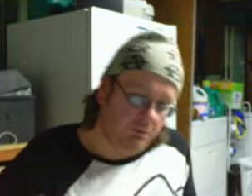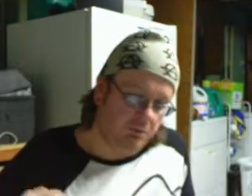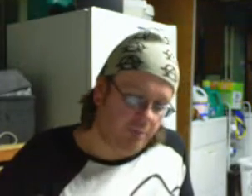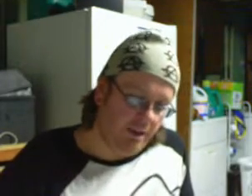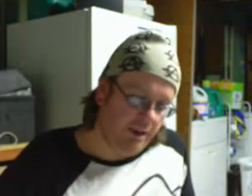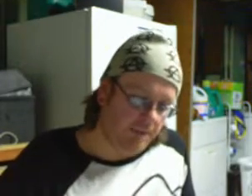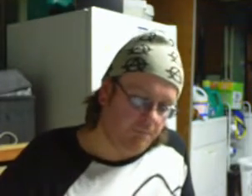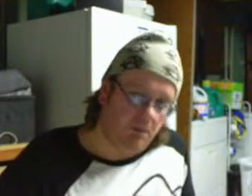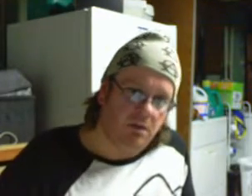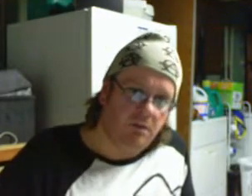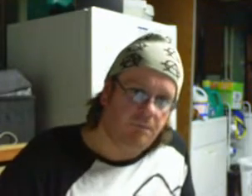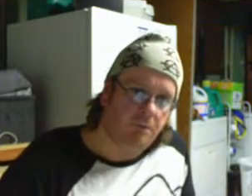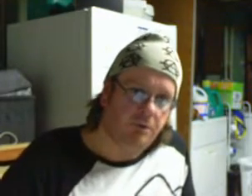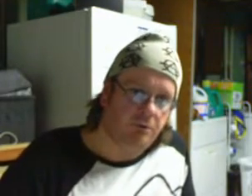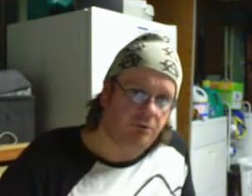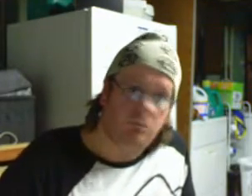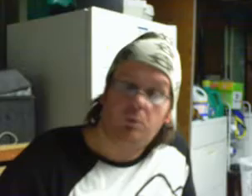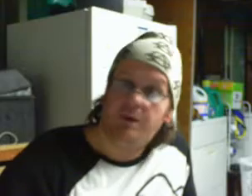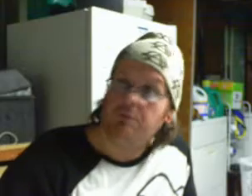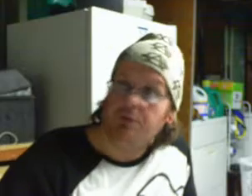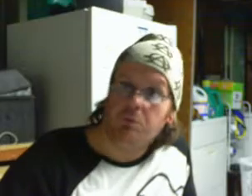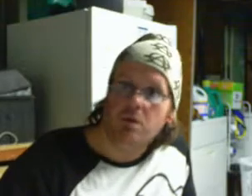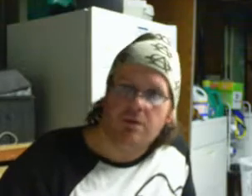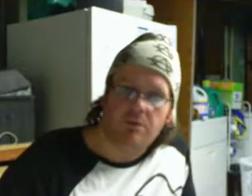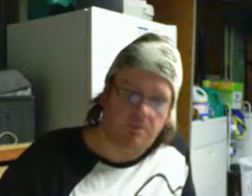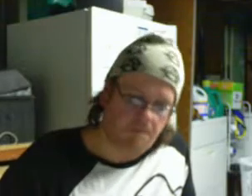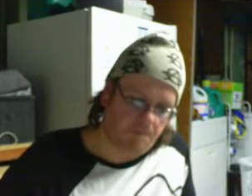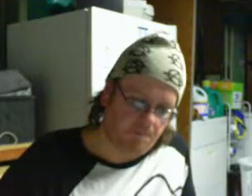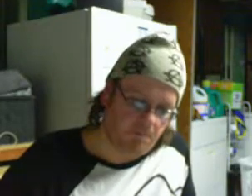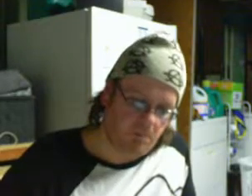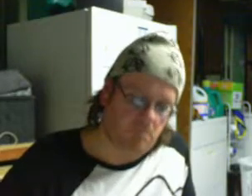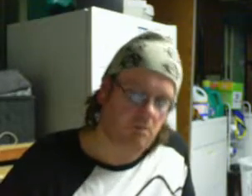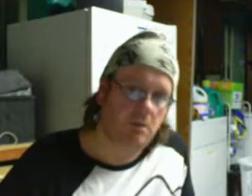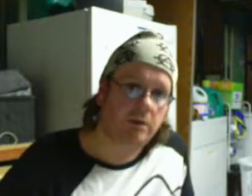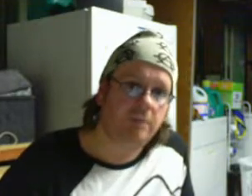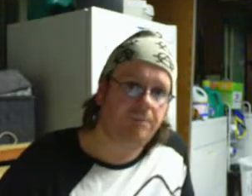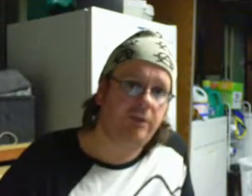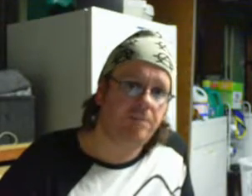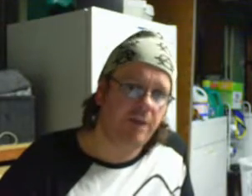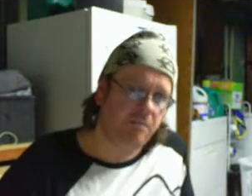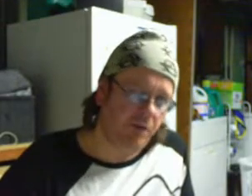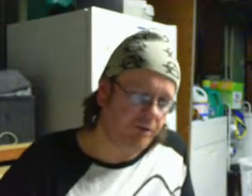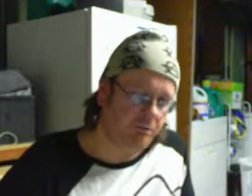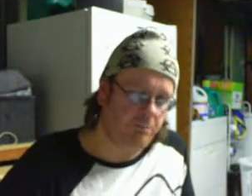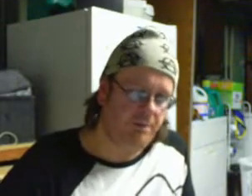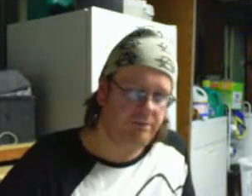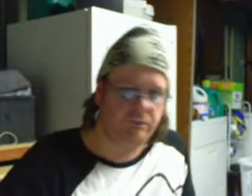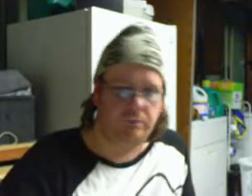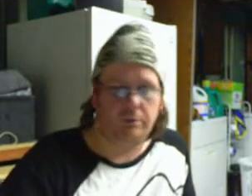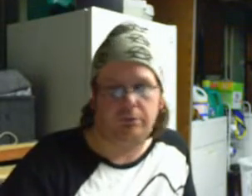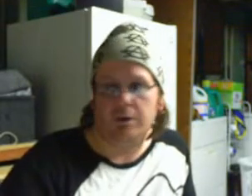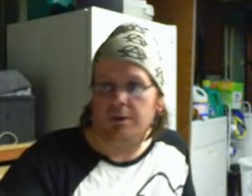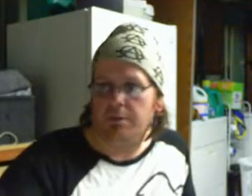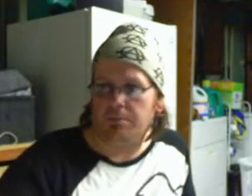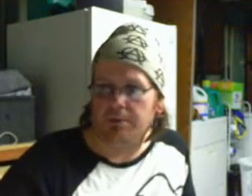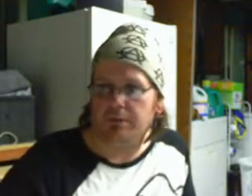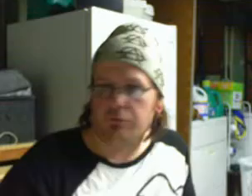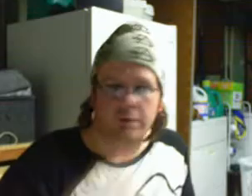pay foreigners whatever they want. Keep that in mind. He's going to pay these foreigners to bring in trees to